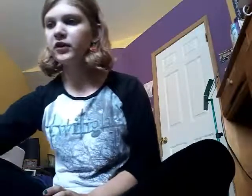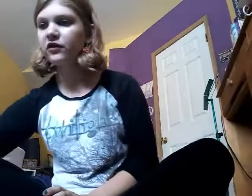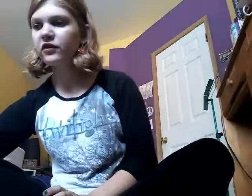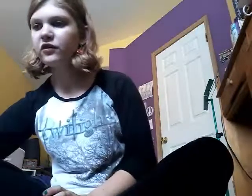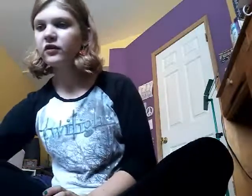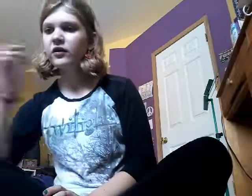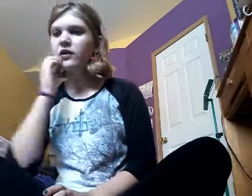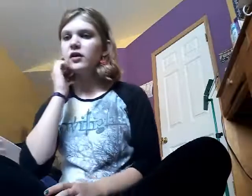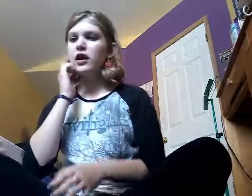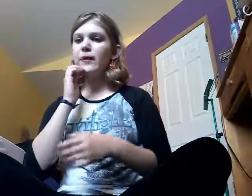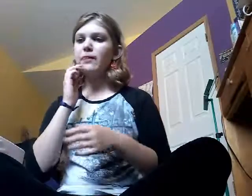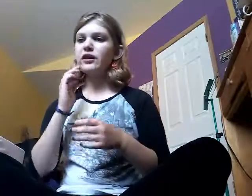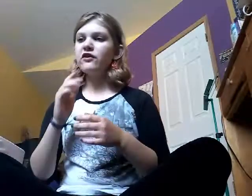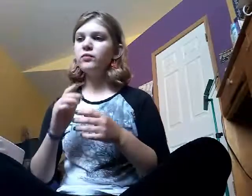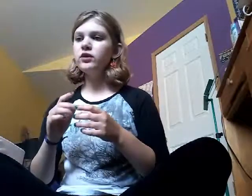places, and then the next one.